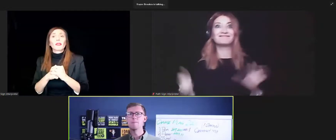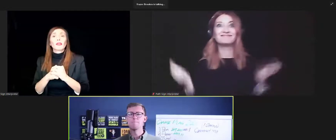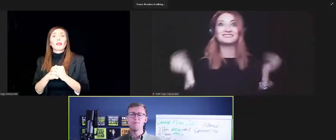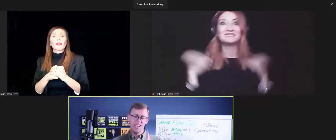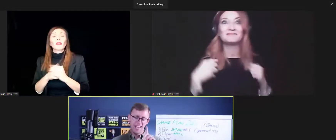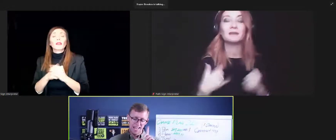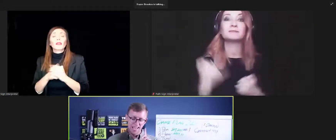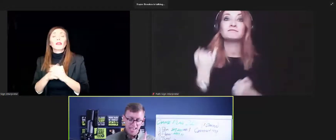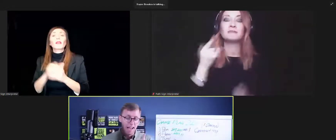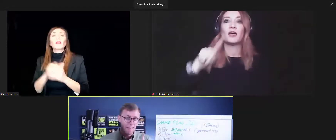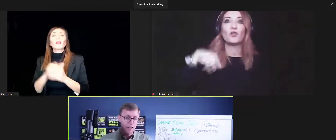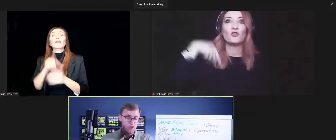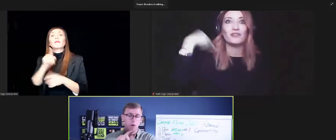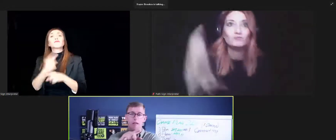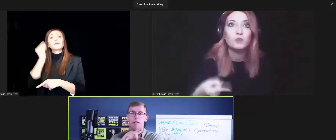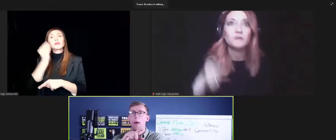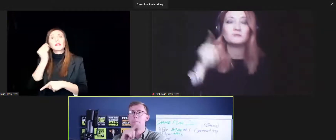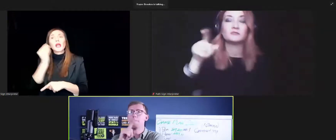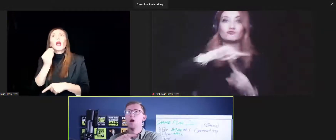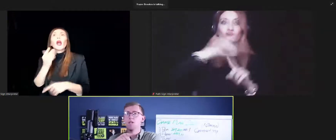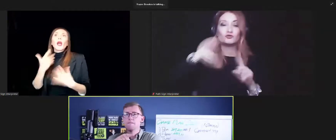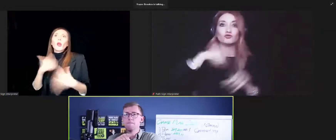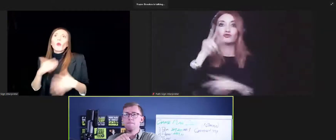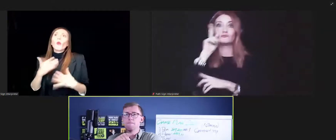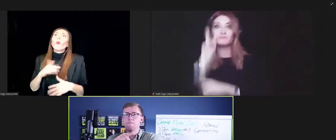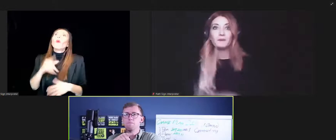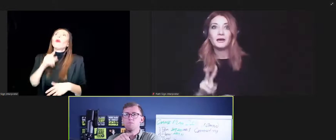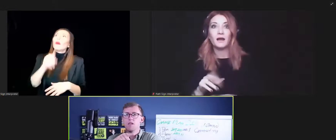money. Yeah, that's true. But